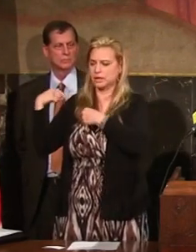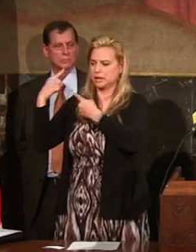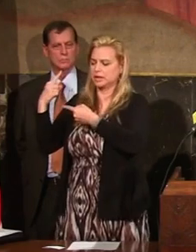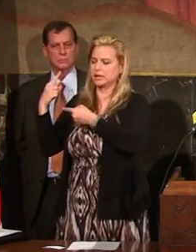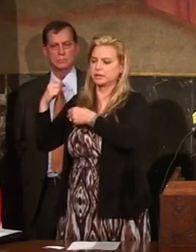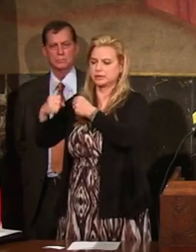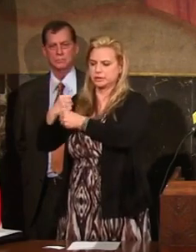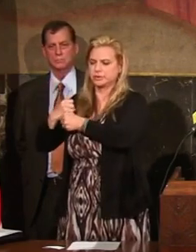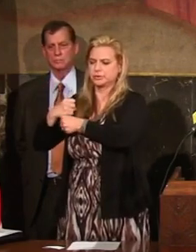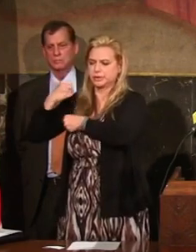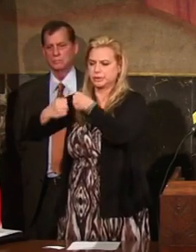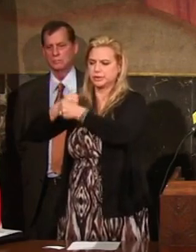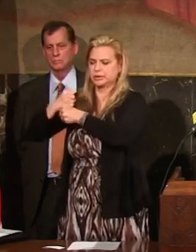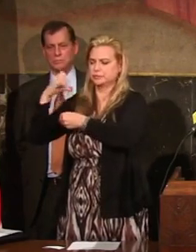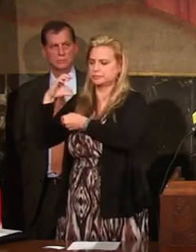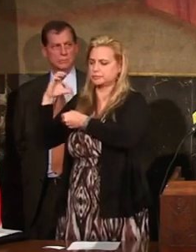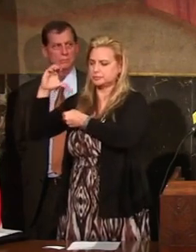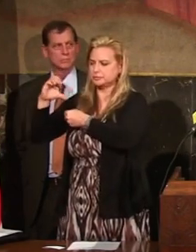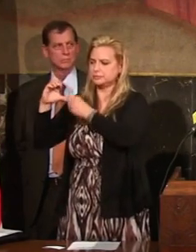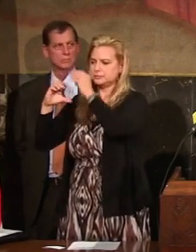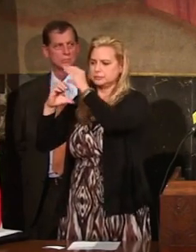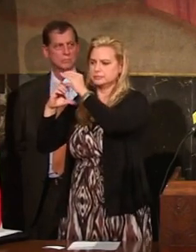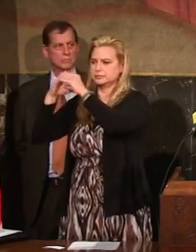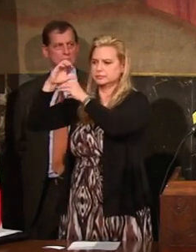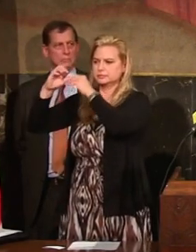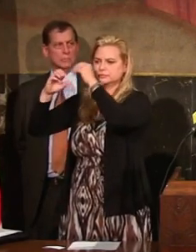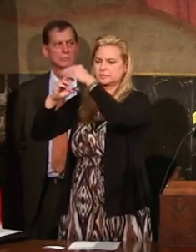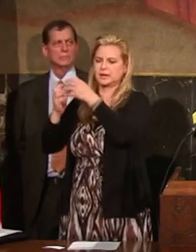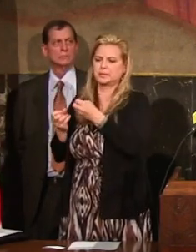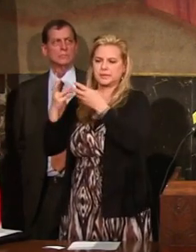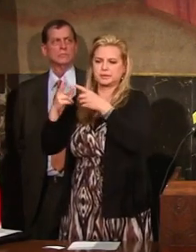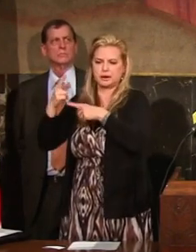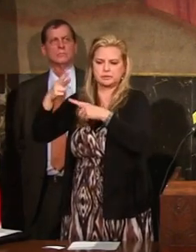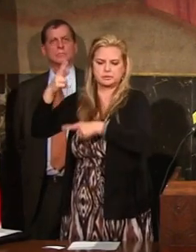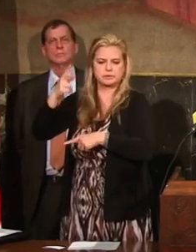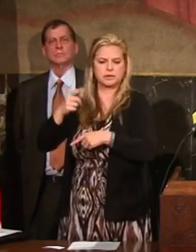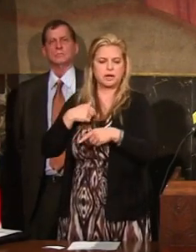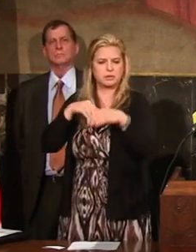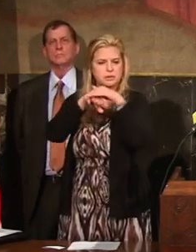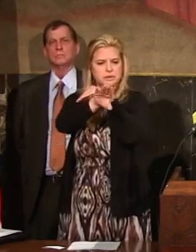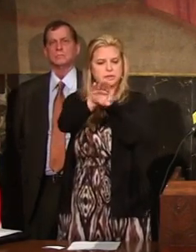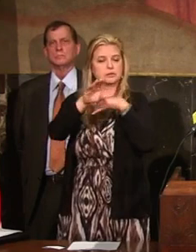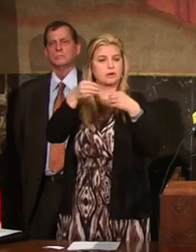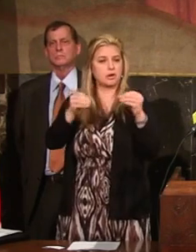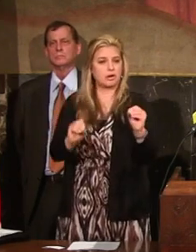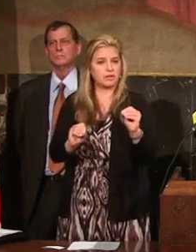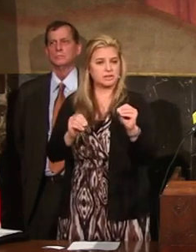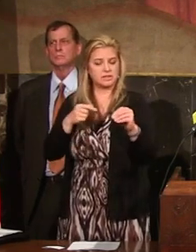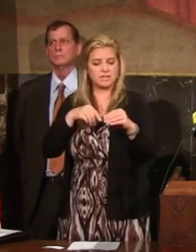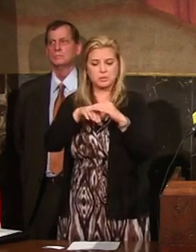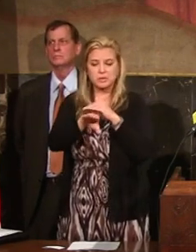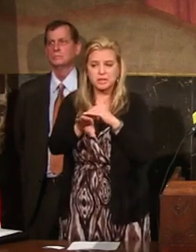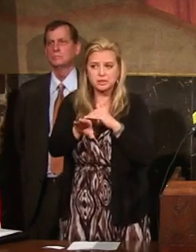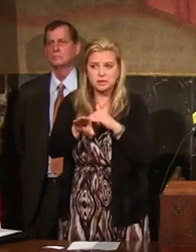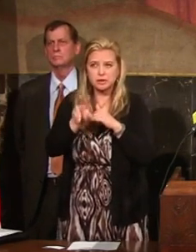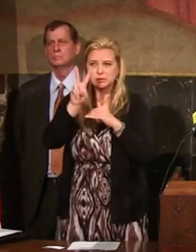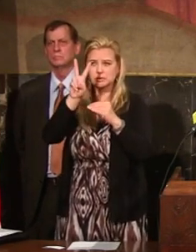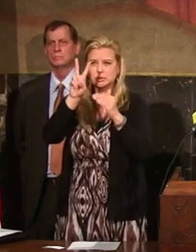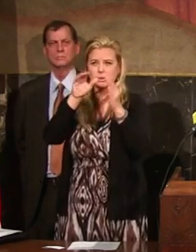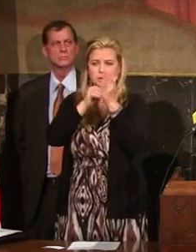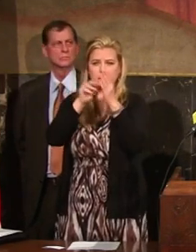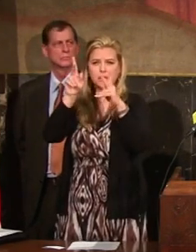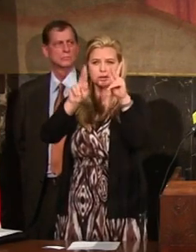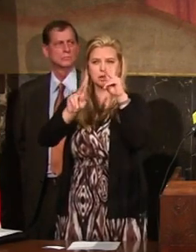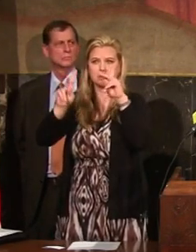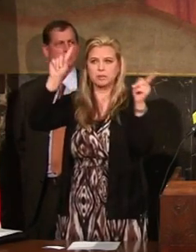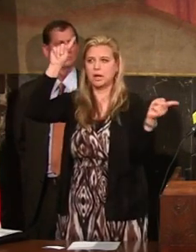year of cuts. I walked into an office that was 2,000 people less than when I